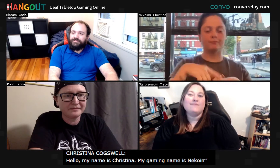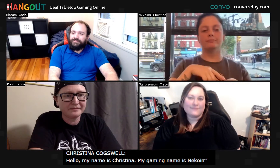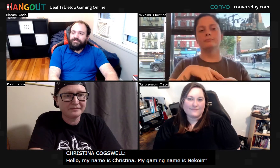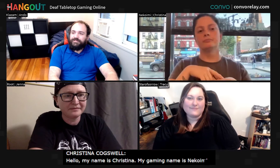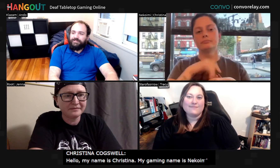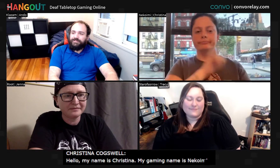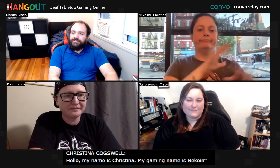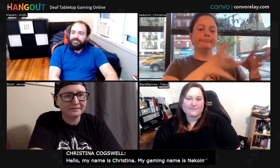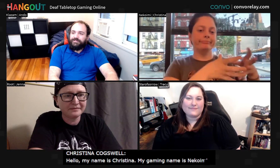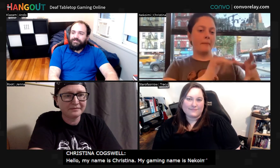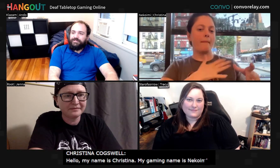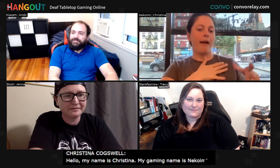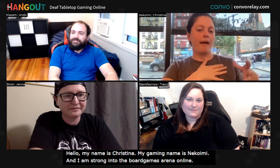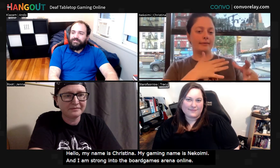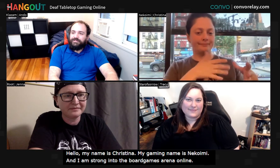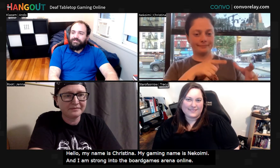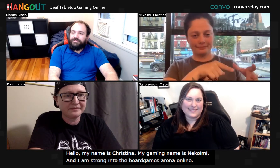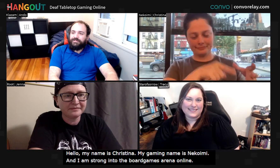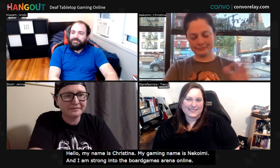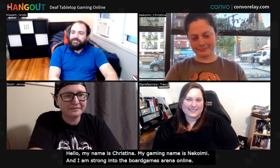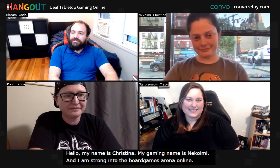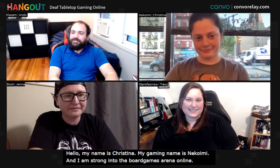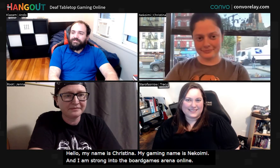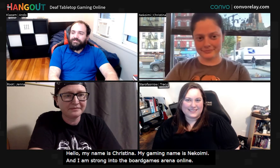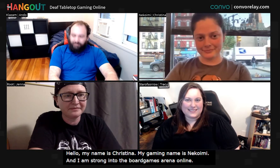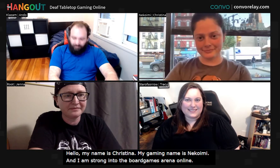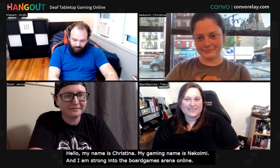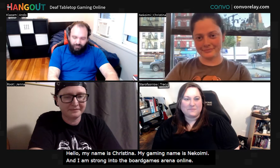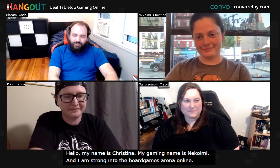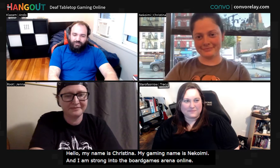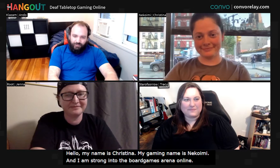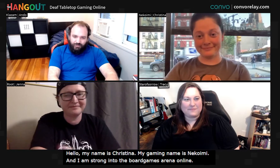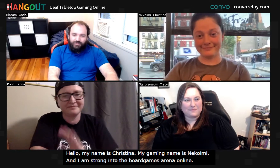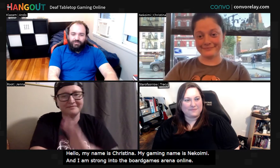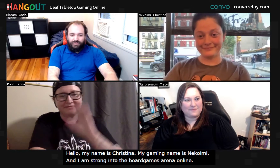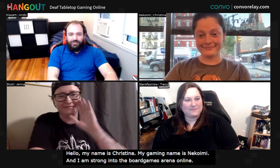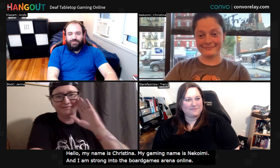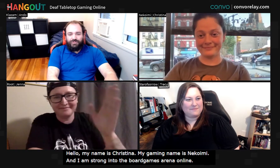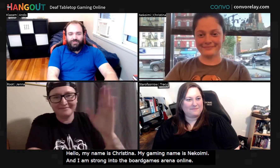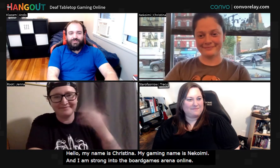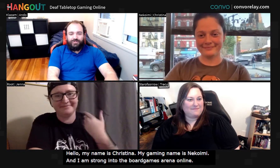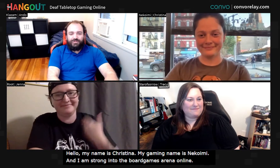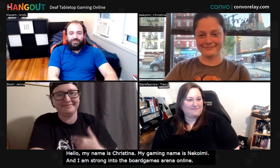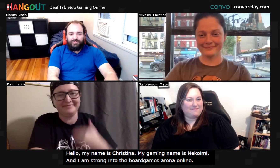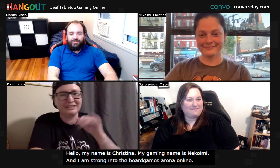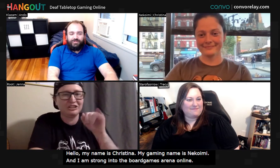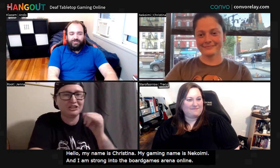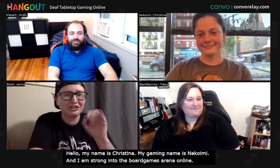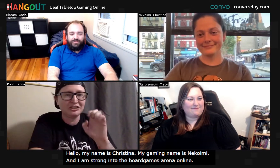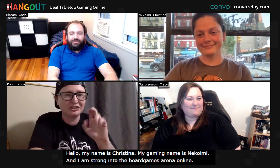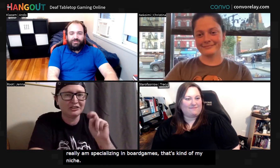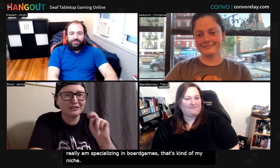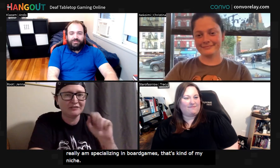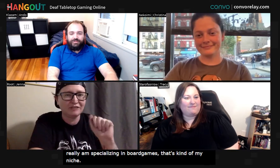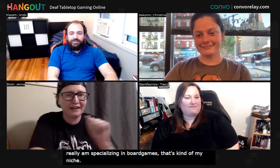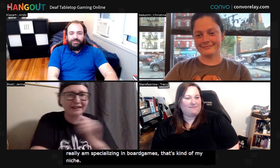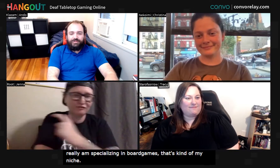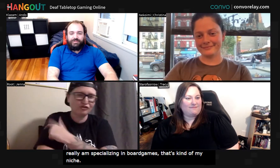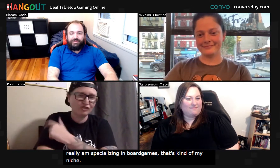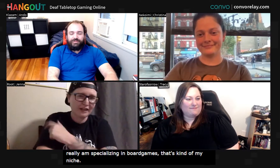I really am specialize in board games. That's kind of my niche. And hello, I'm Jenna,